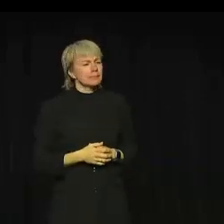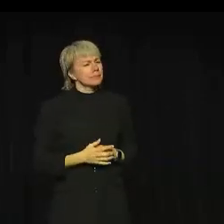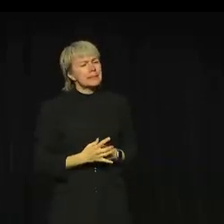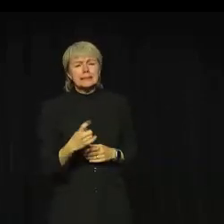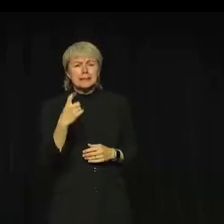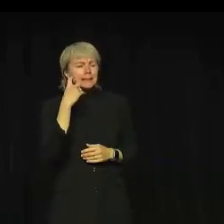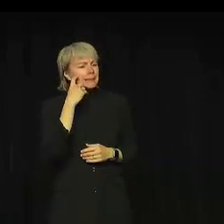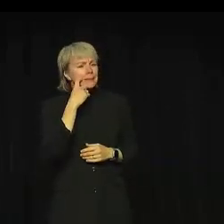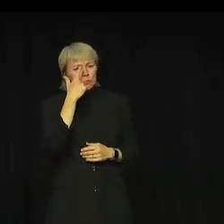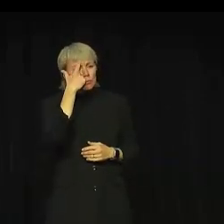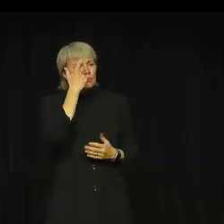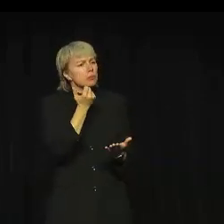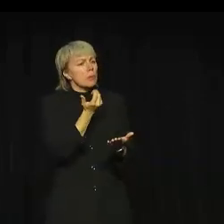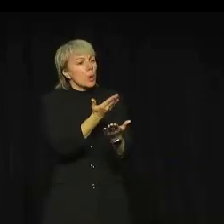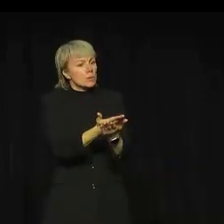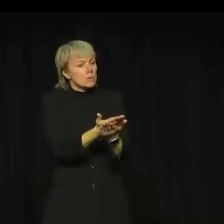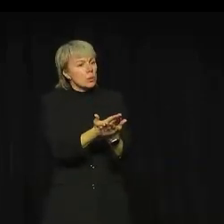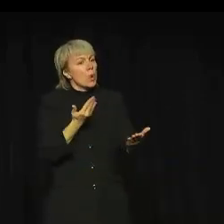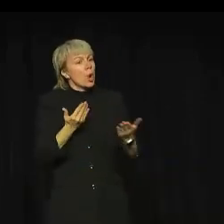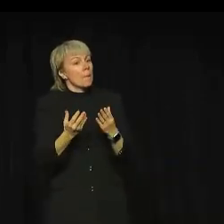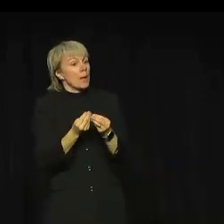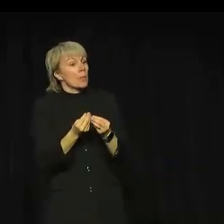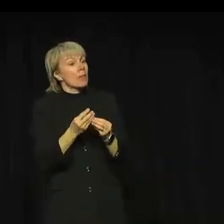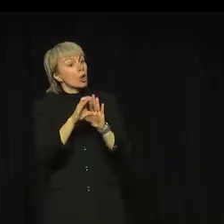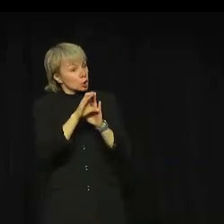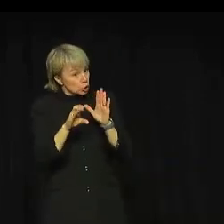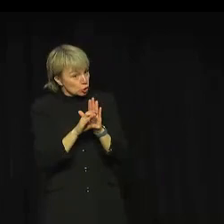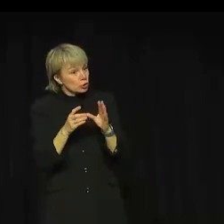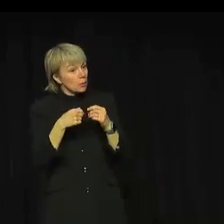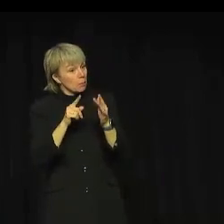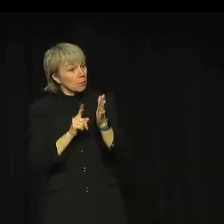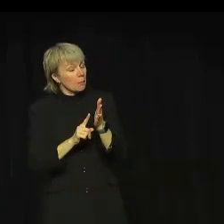proposal compared to a constitutional Bill of Rights.